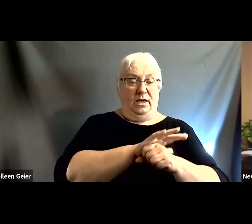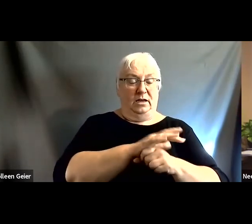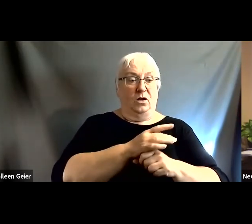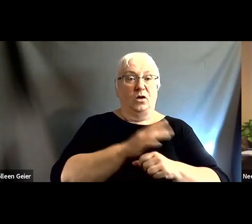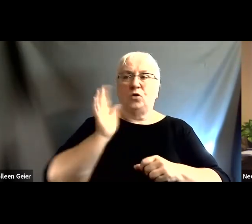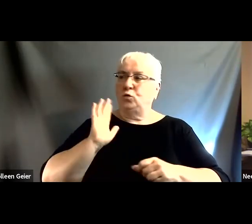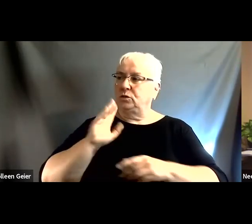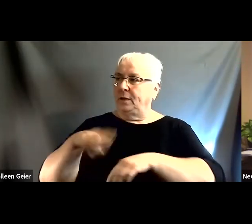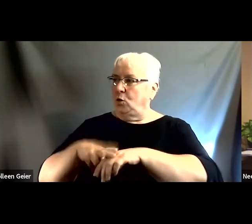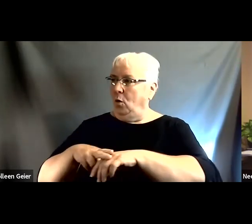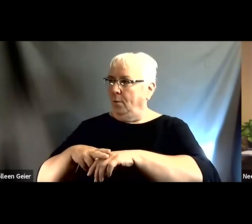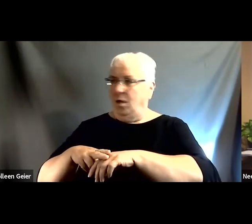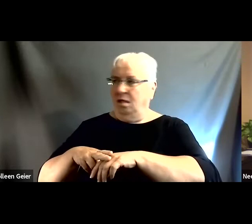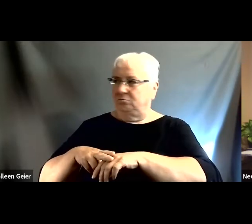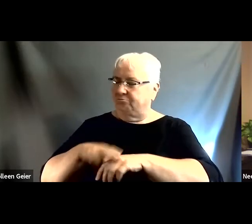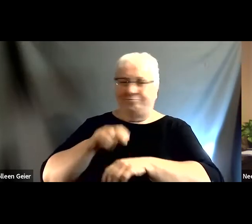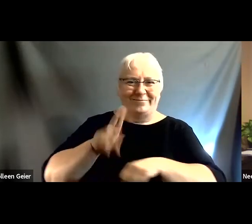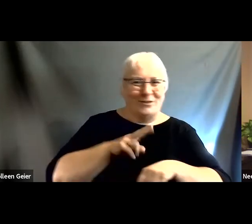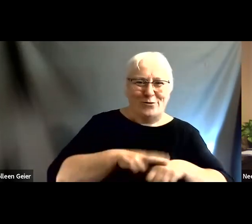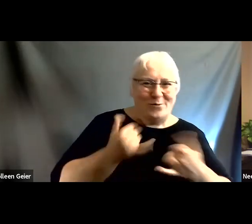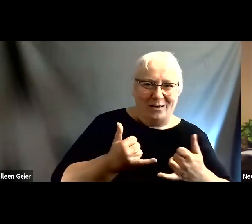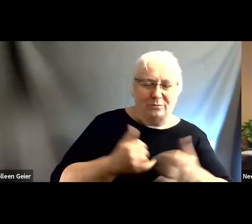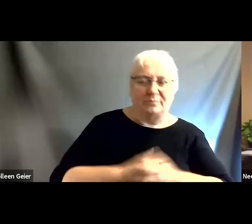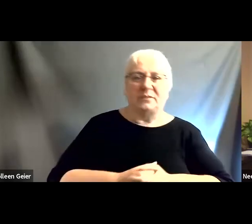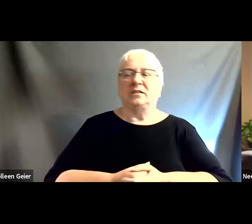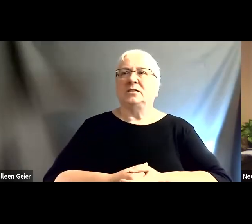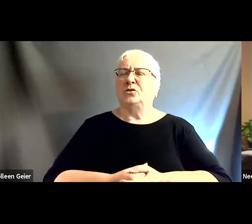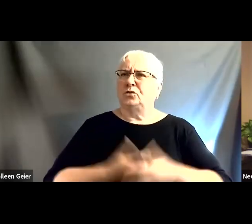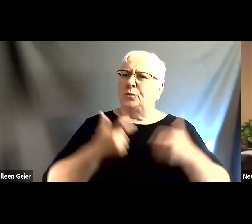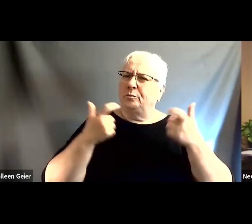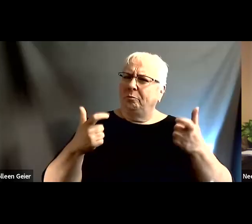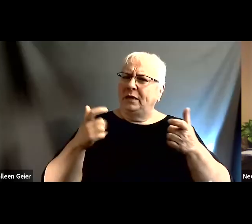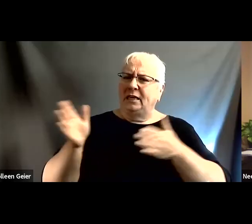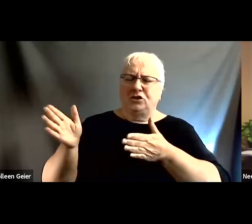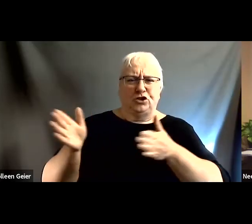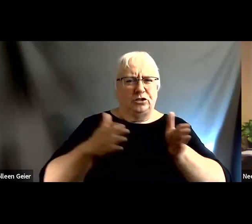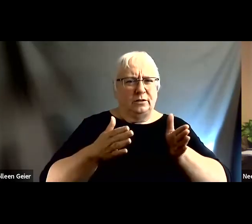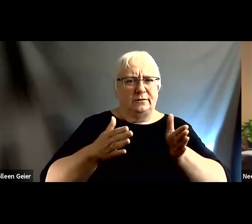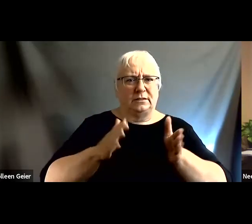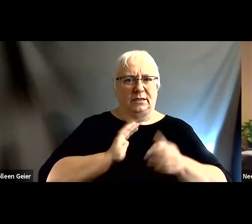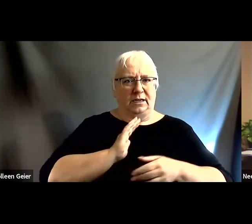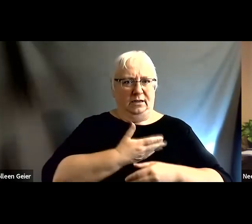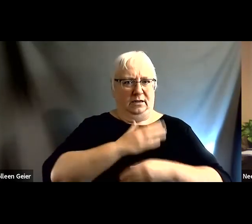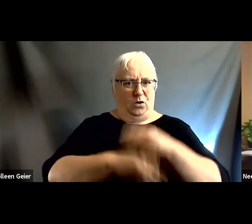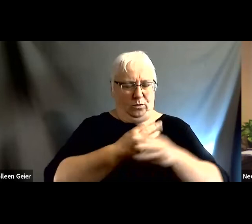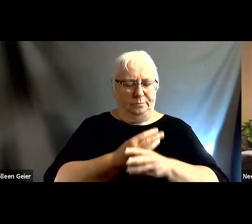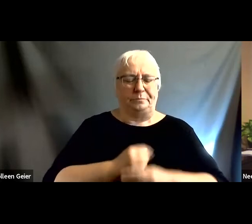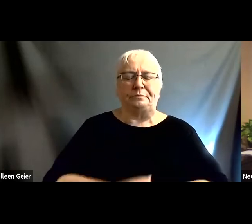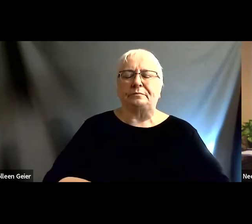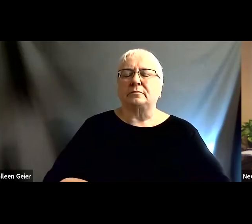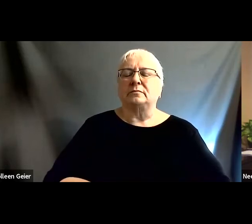anymore. So there are paradigmatic shifts. my work, as